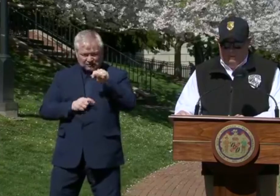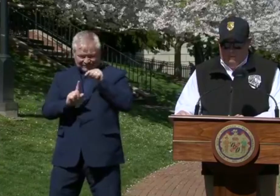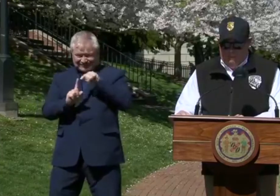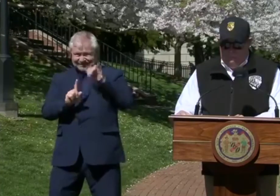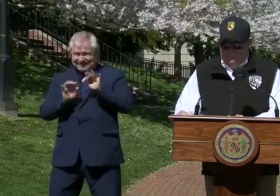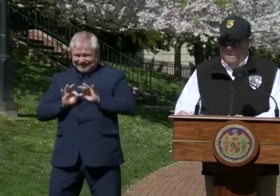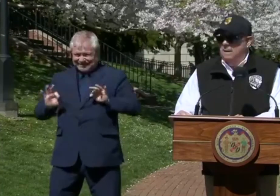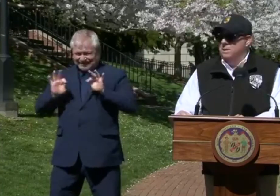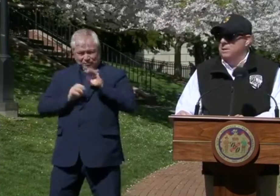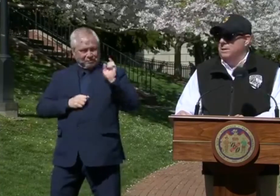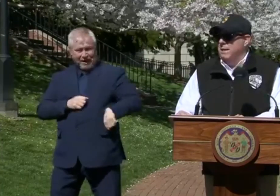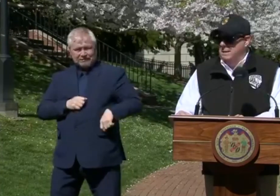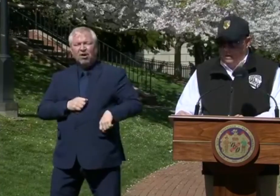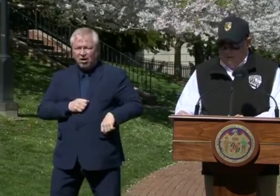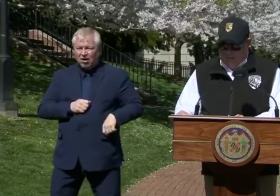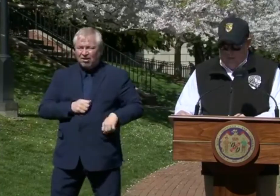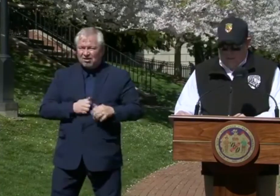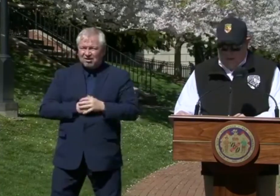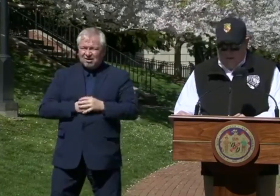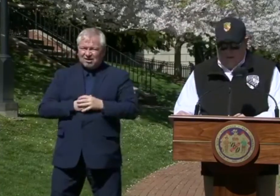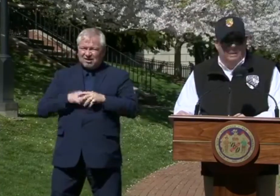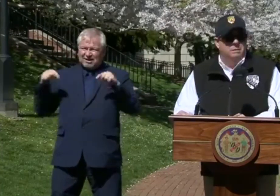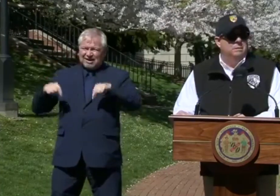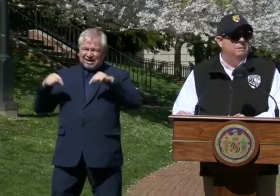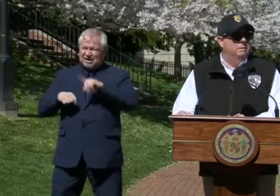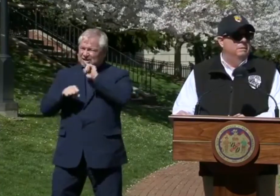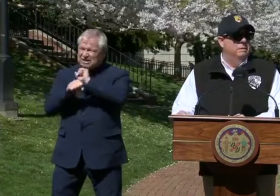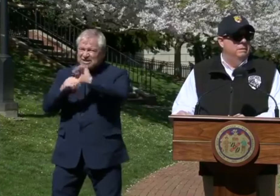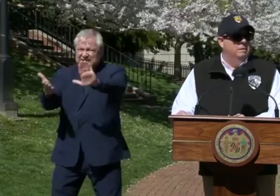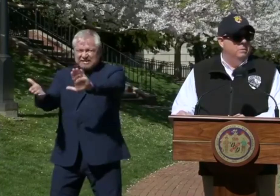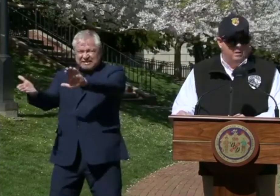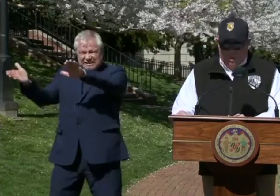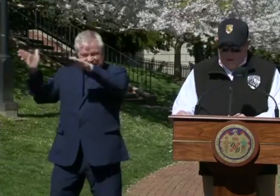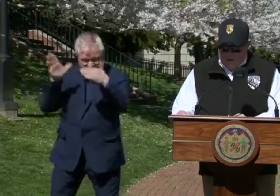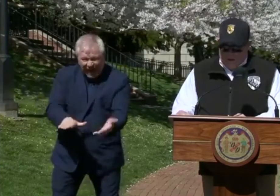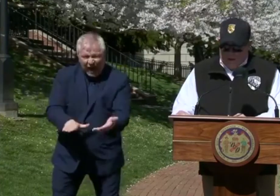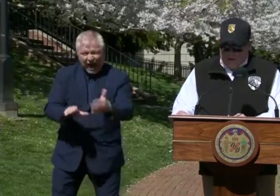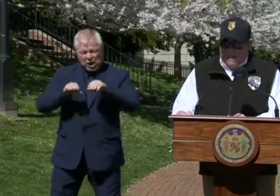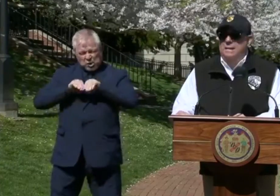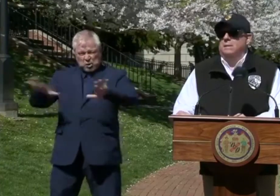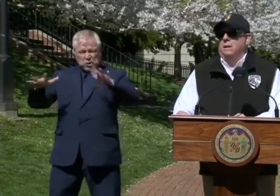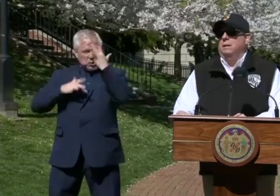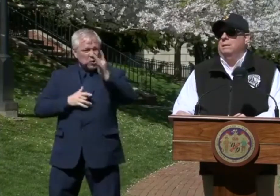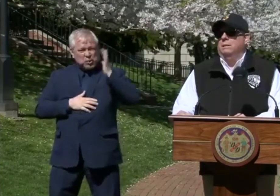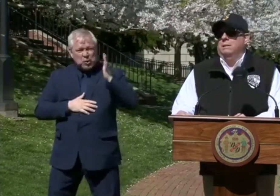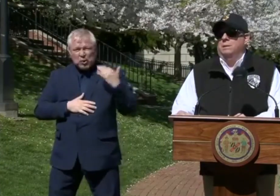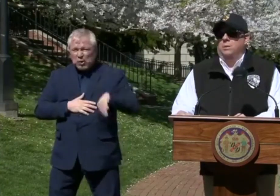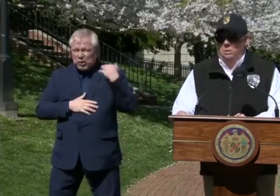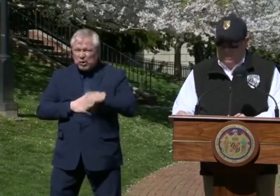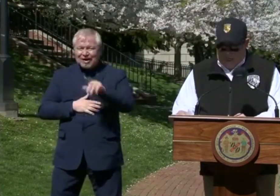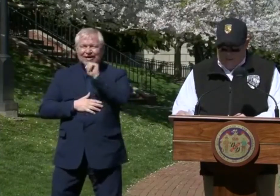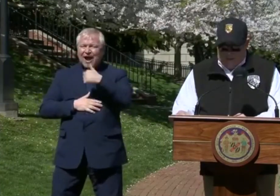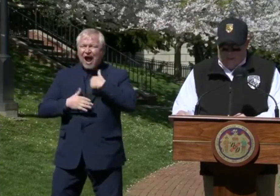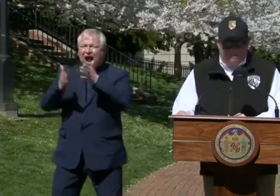necessary. This is a deadly public health crisis. We are no longer asking